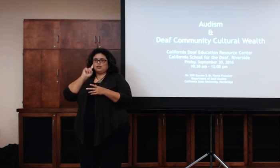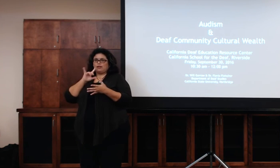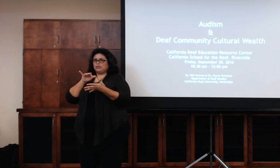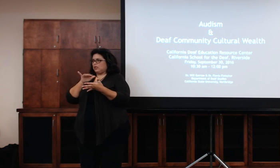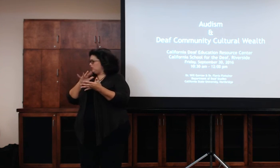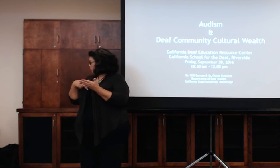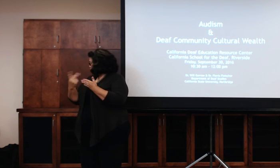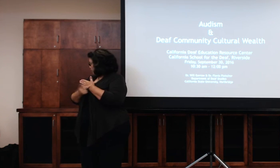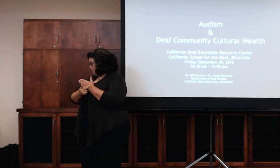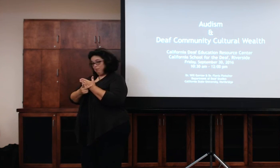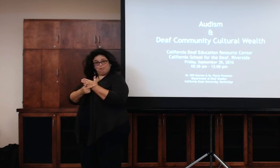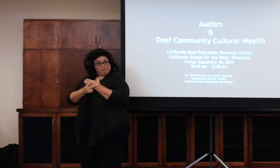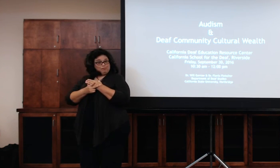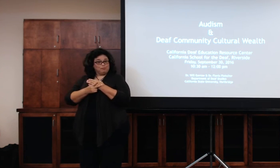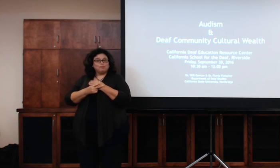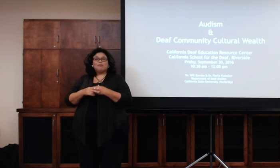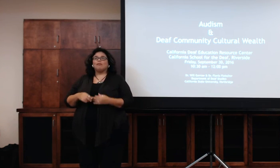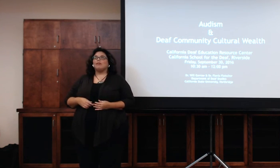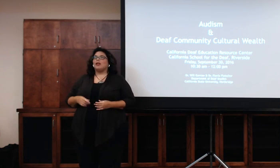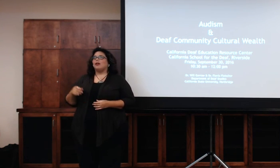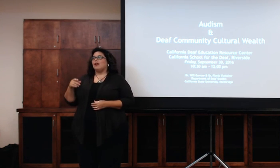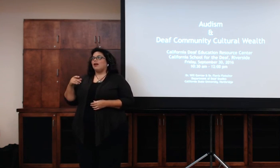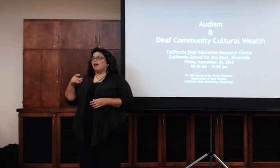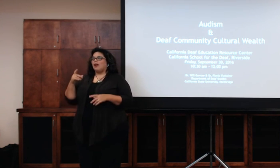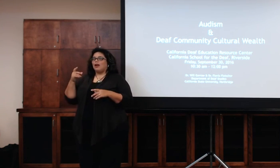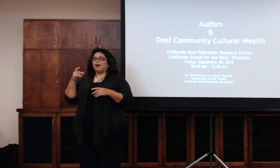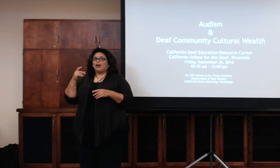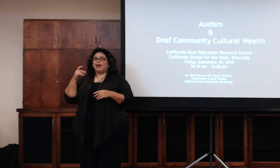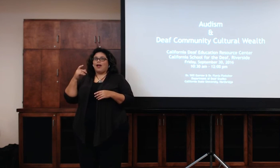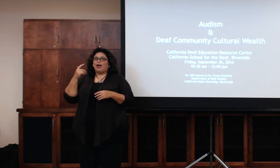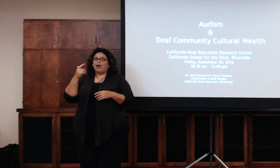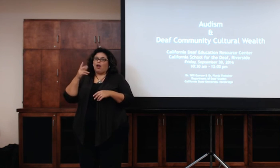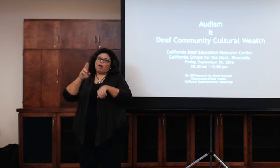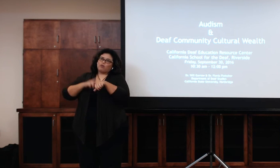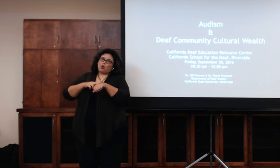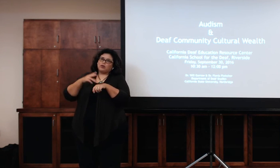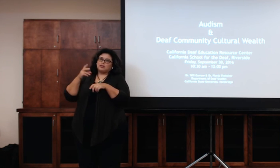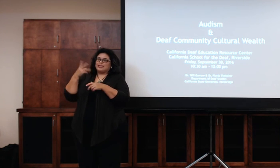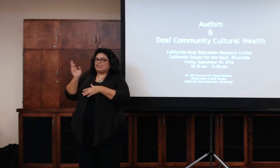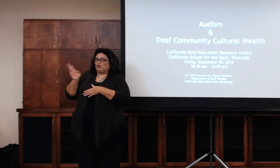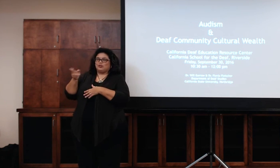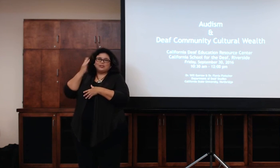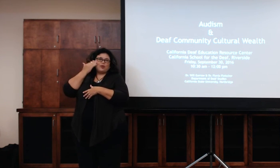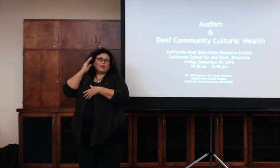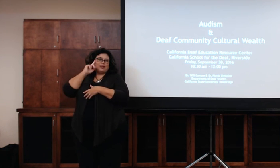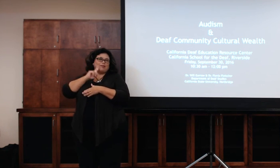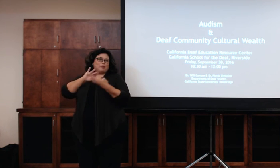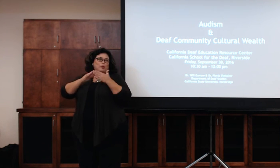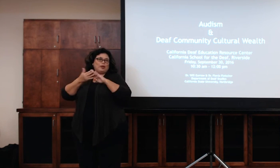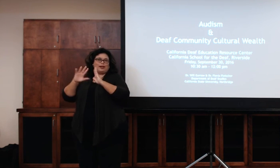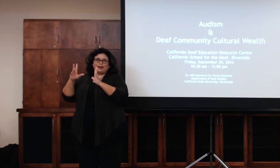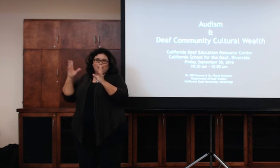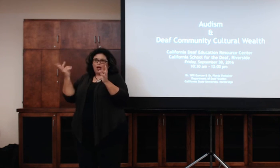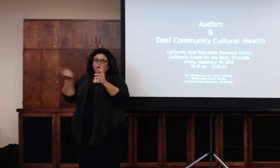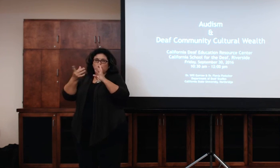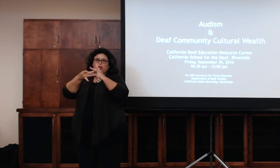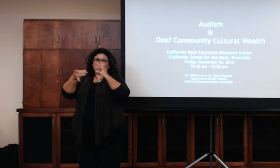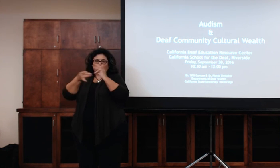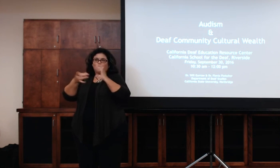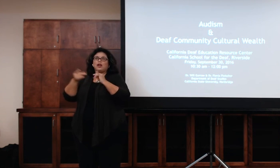She heads the Deaf Studies program, or department over there. And of course, you know, the deaf community, you always have to give a